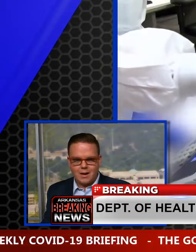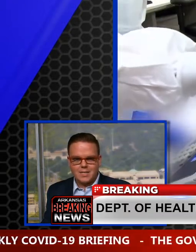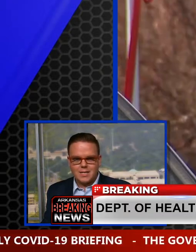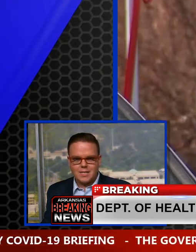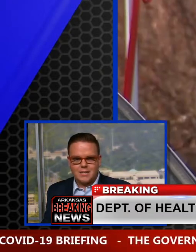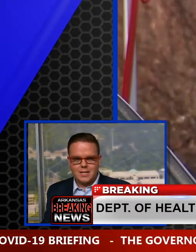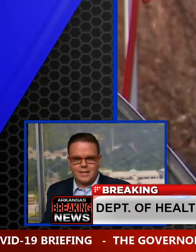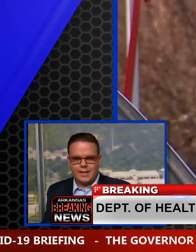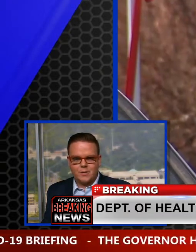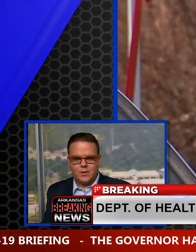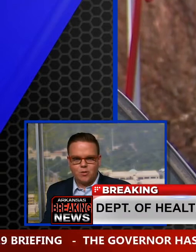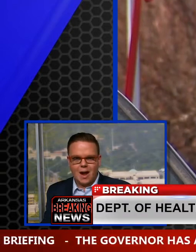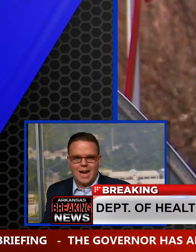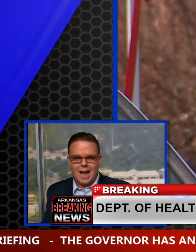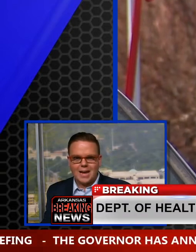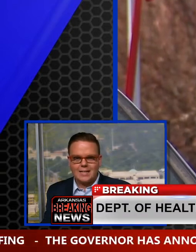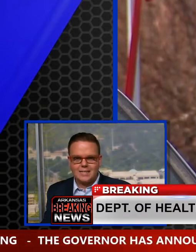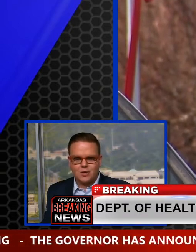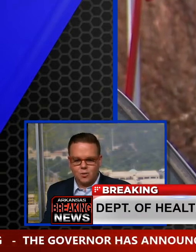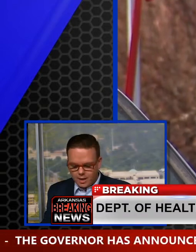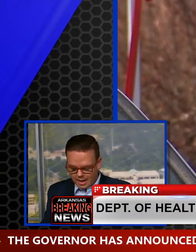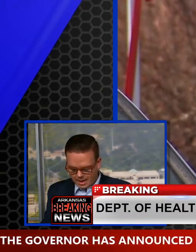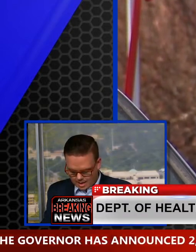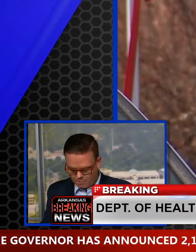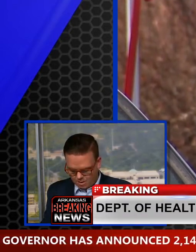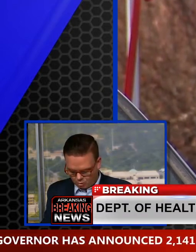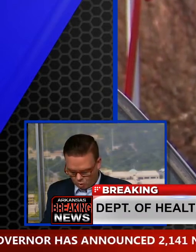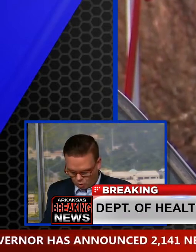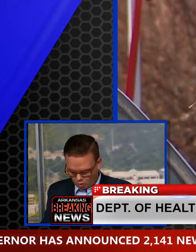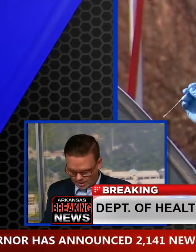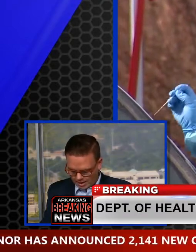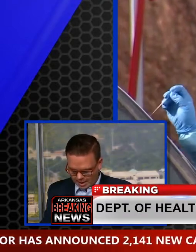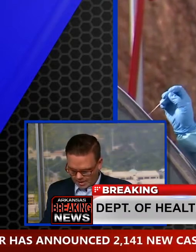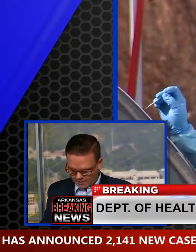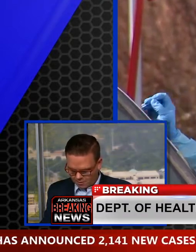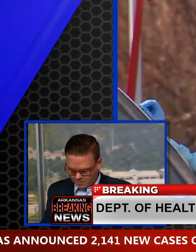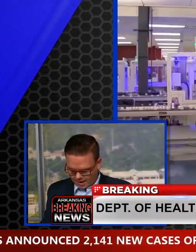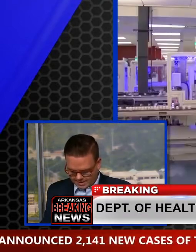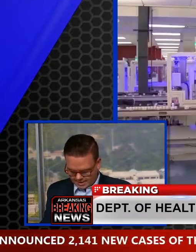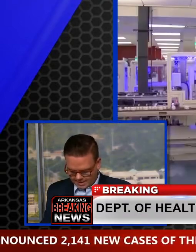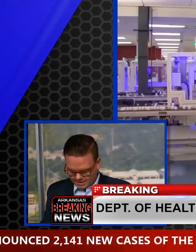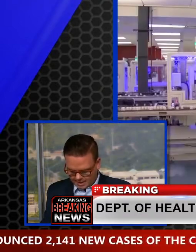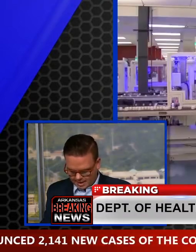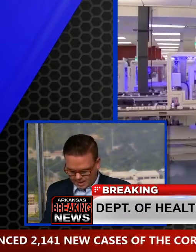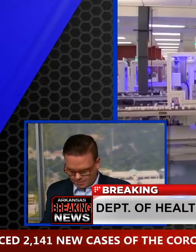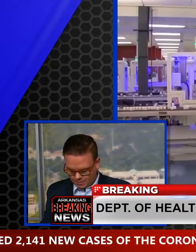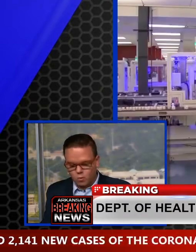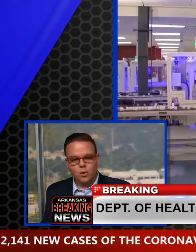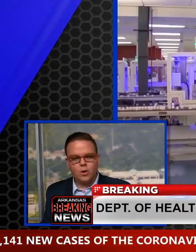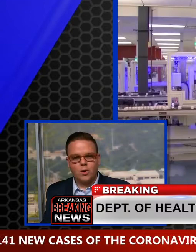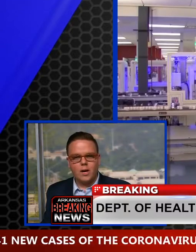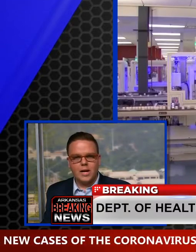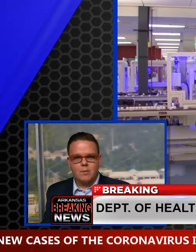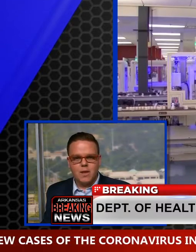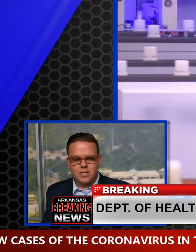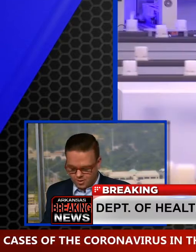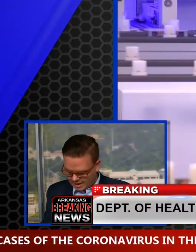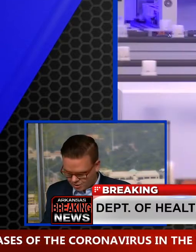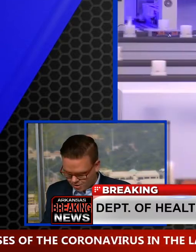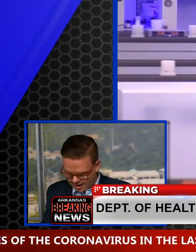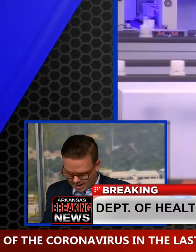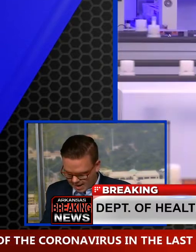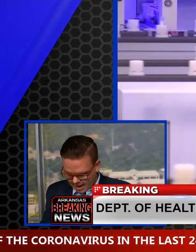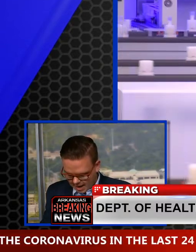in boxes, likely with dry ice to keep them cold. The first vaccines were